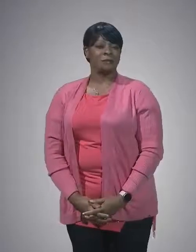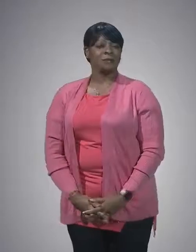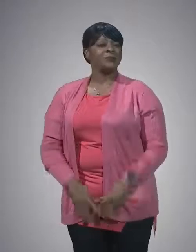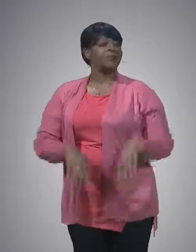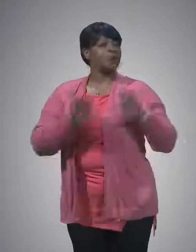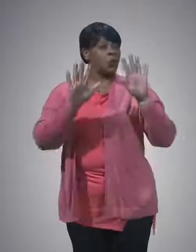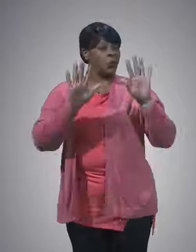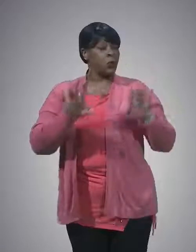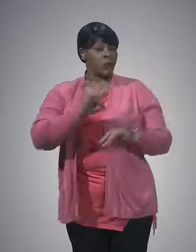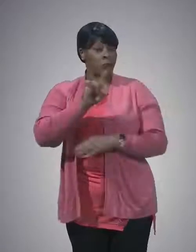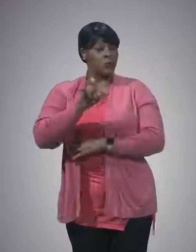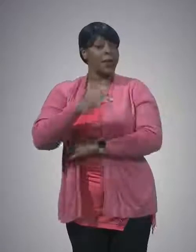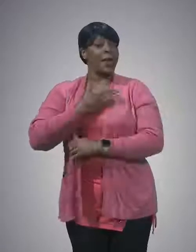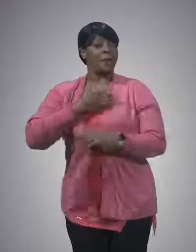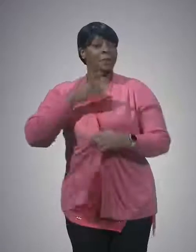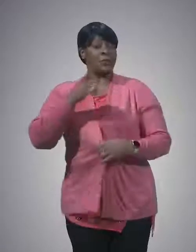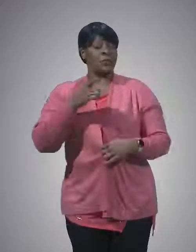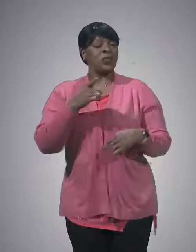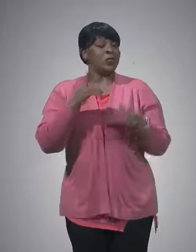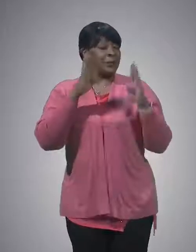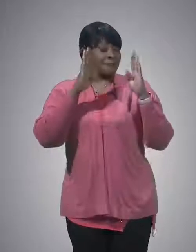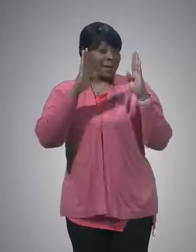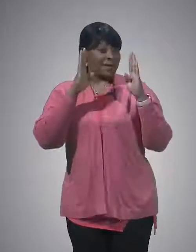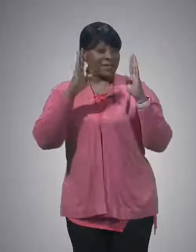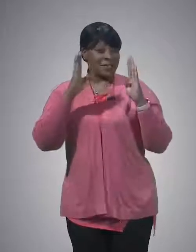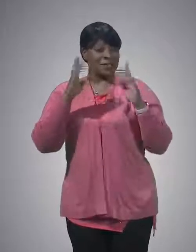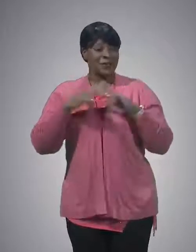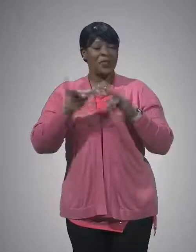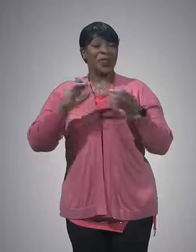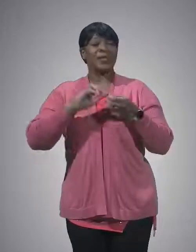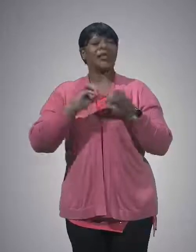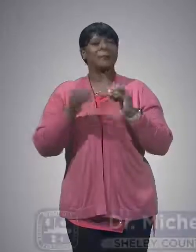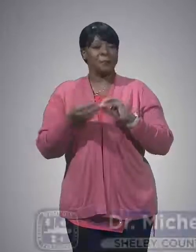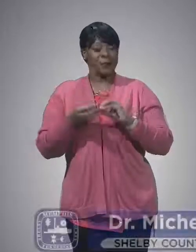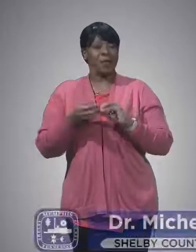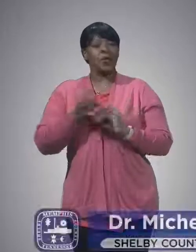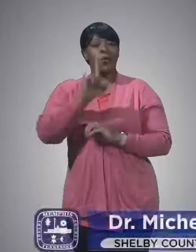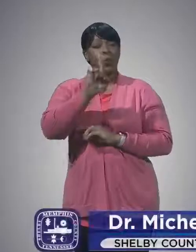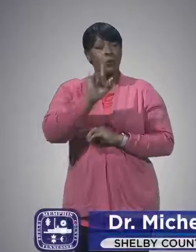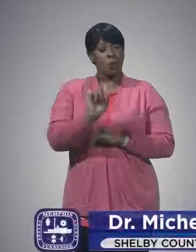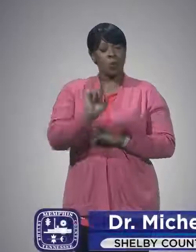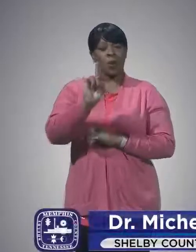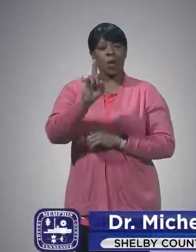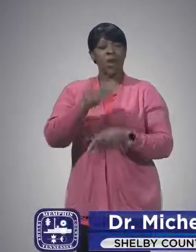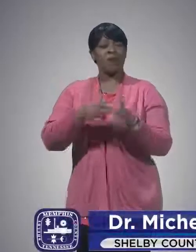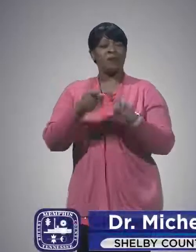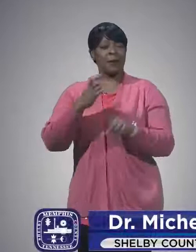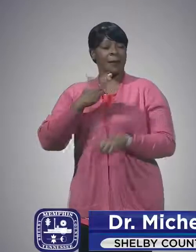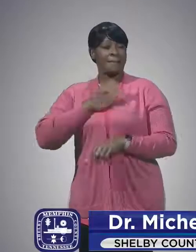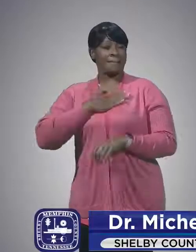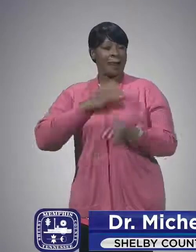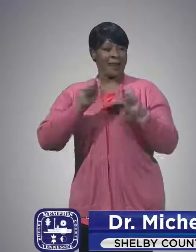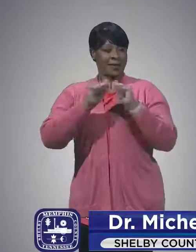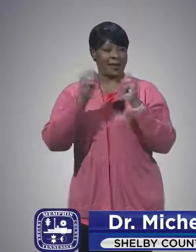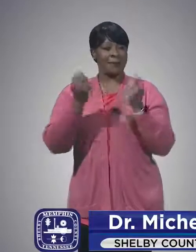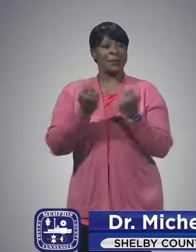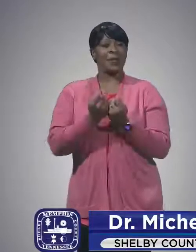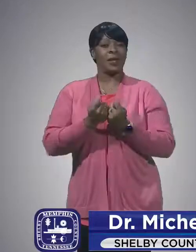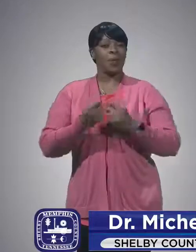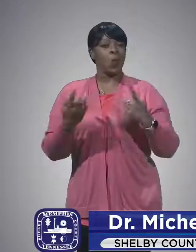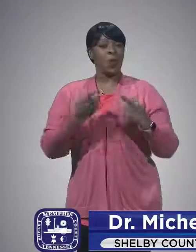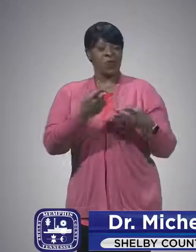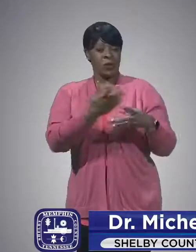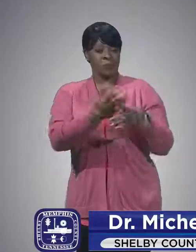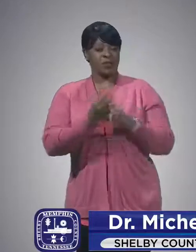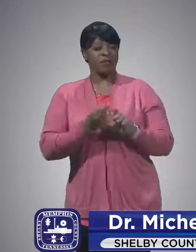Great question, and I'm glad that you pay so close attention to the numbers. The 1.1 is coming from my team and what they are